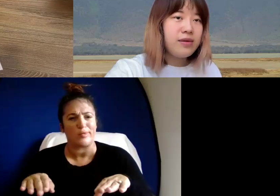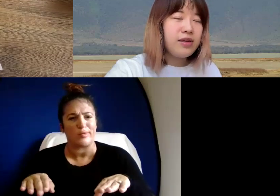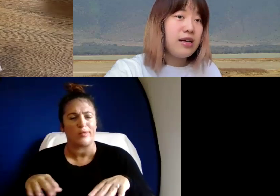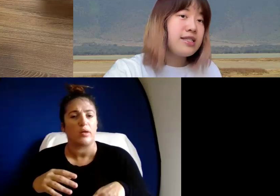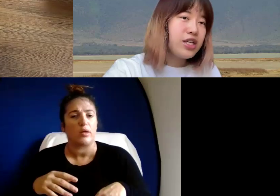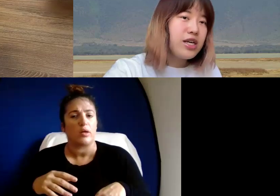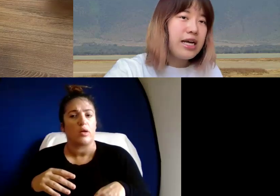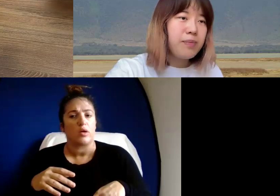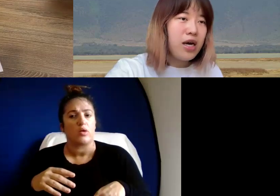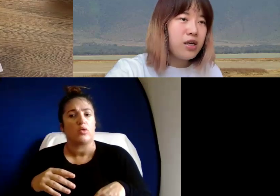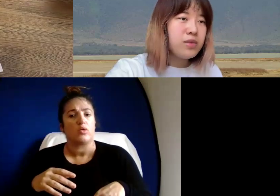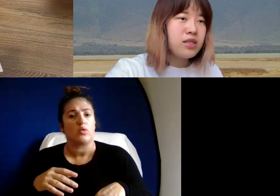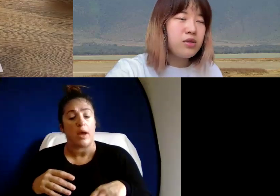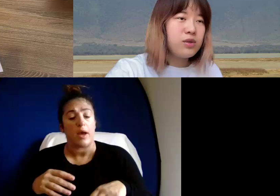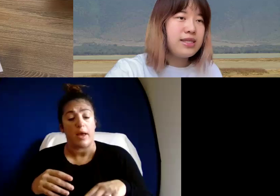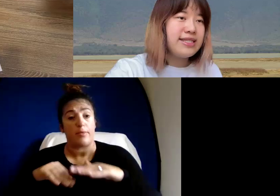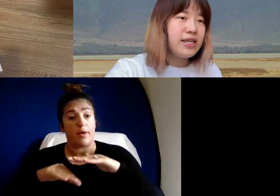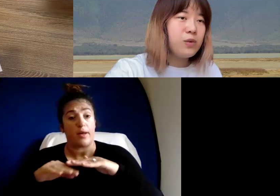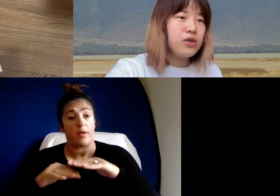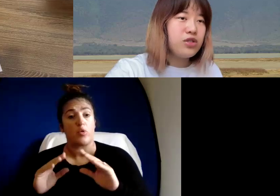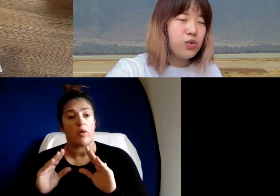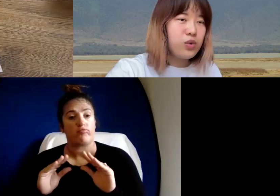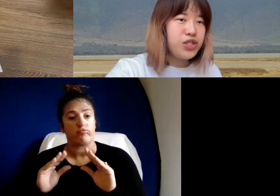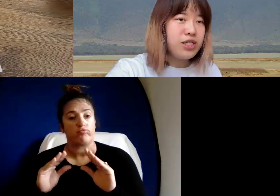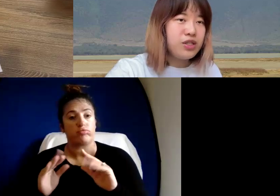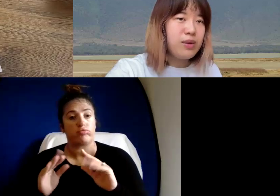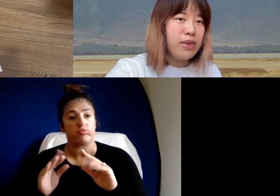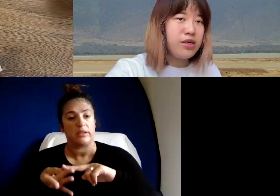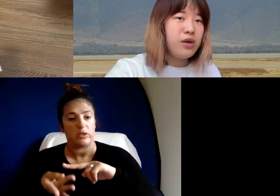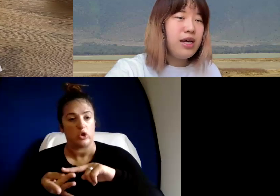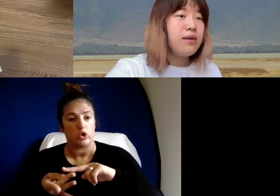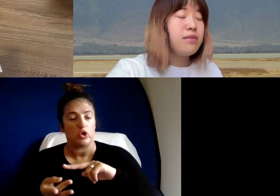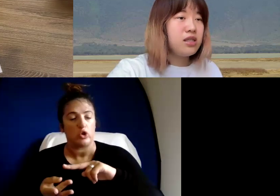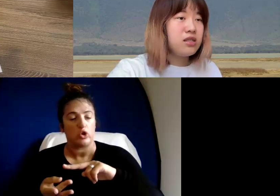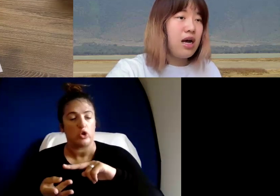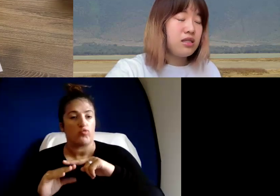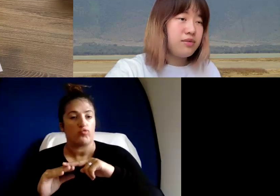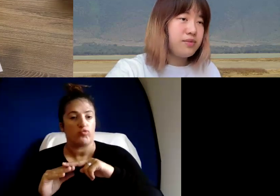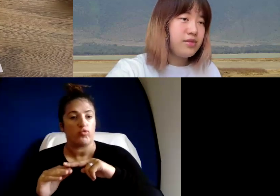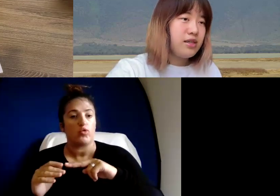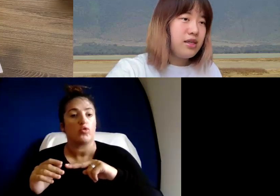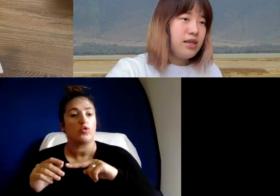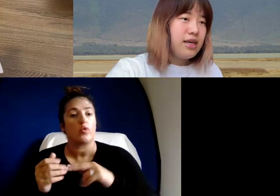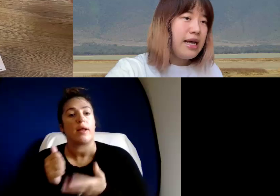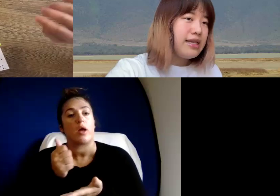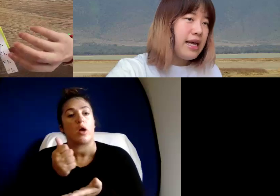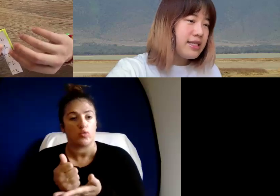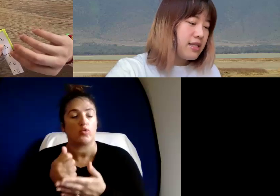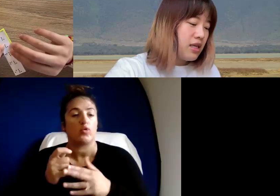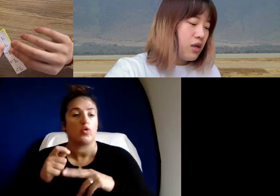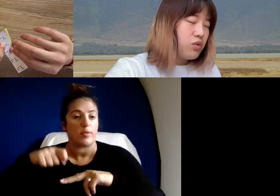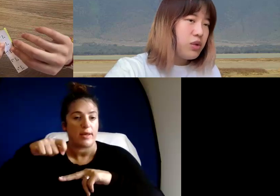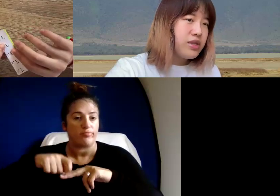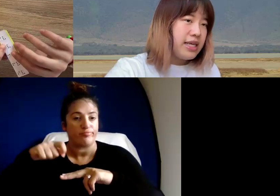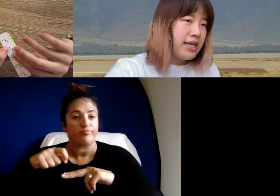at the sticker at the bottom, so the stick will squish into the metal and make a dot. And